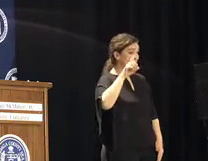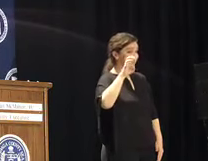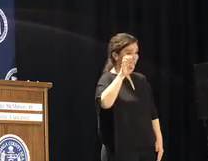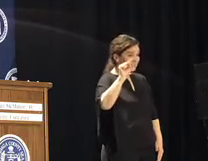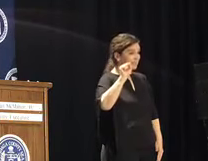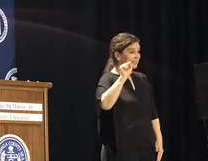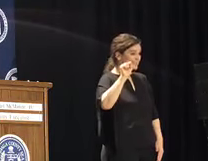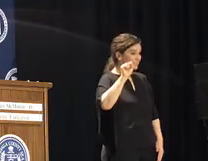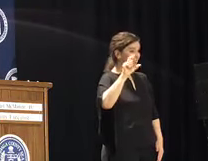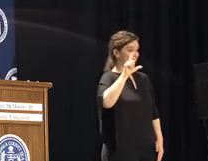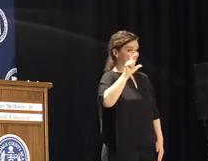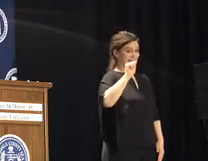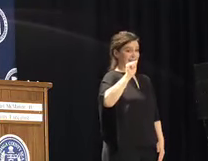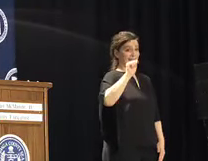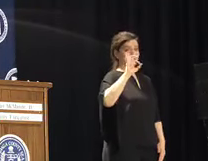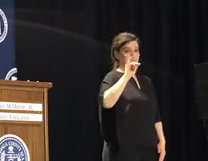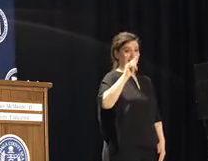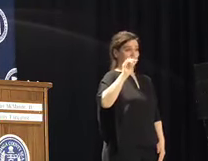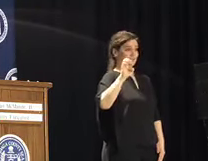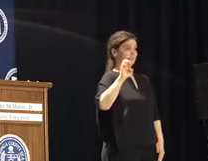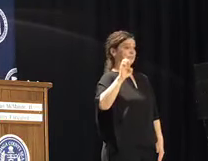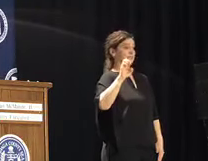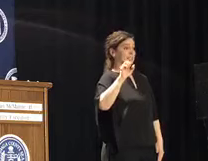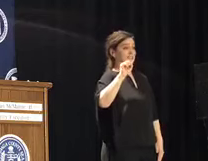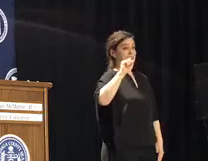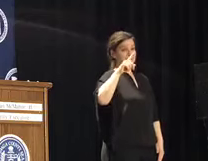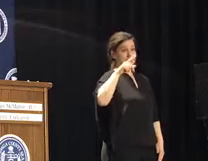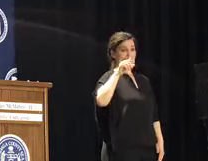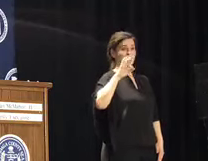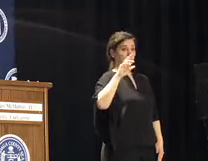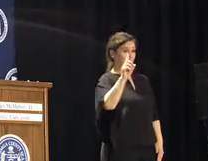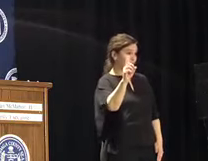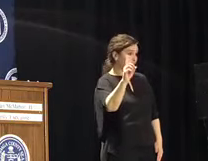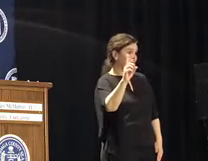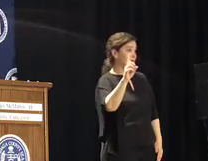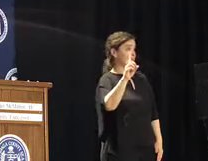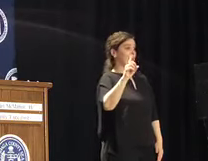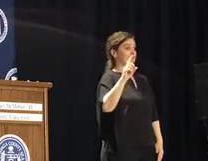1, Spafford 1, and Van Buren 1.